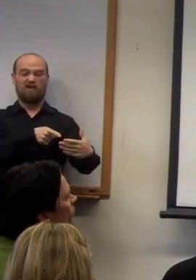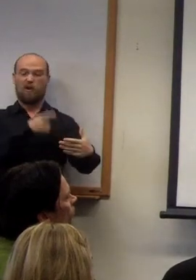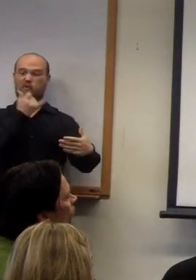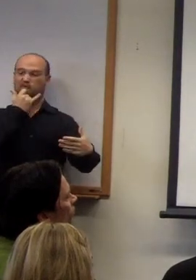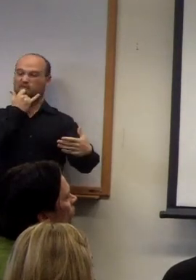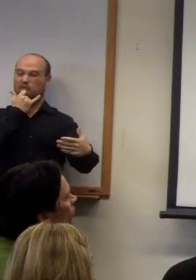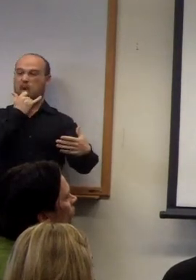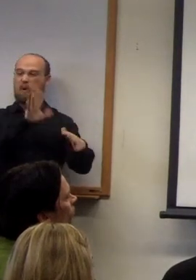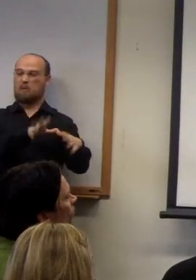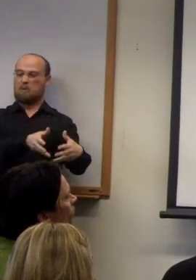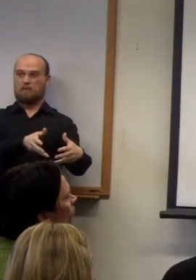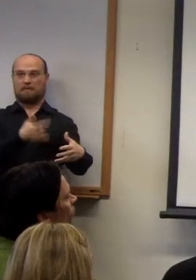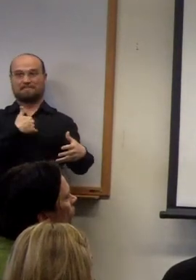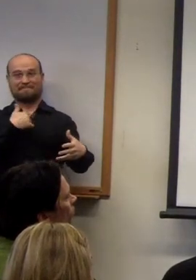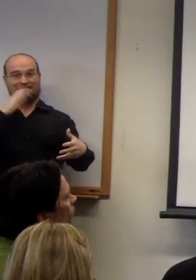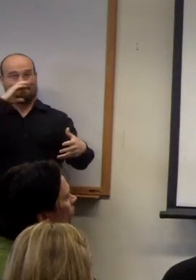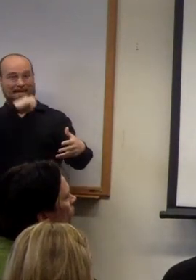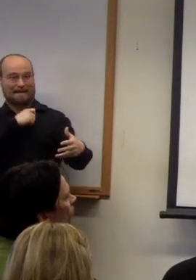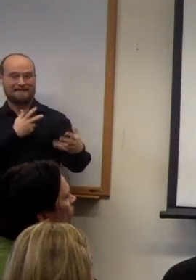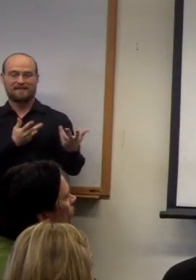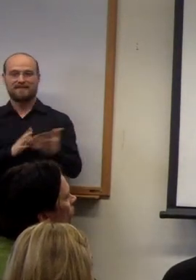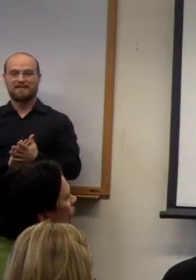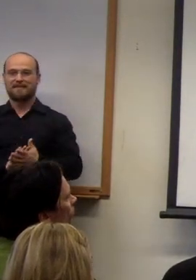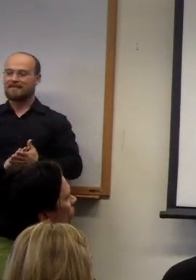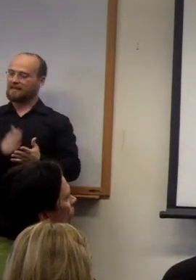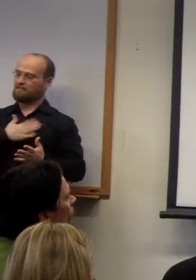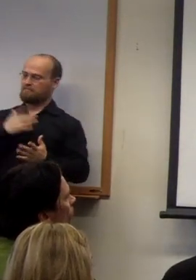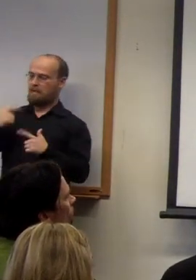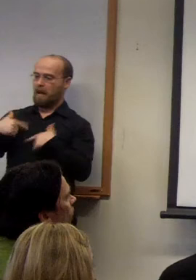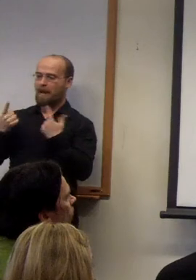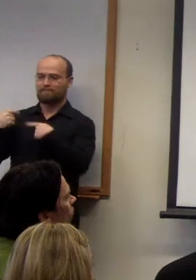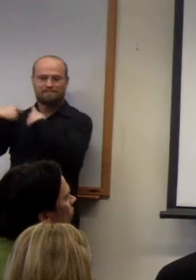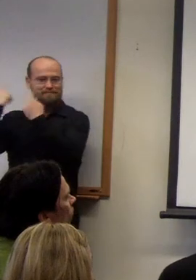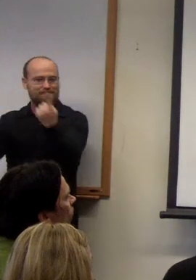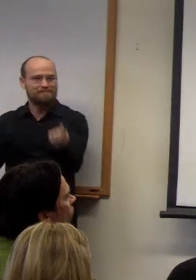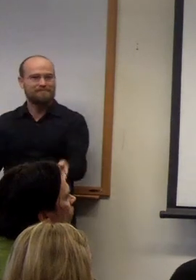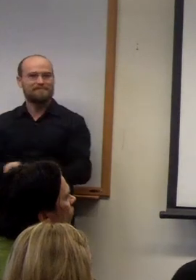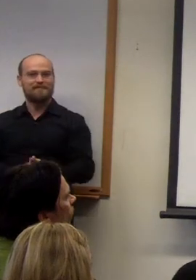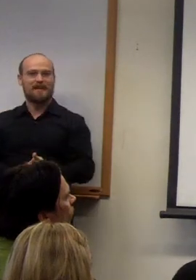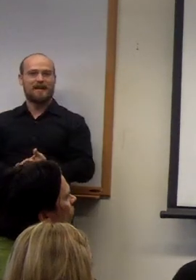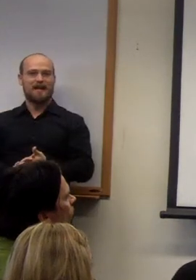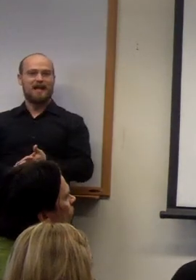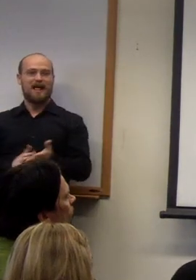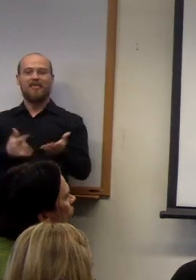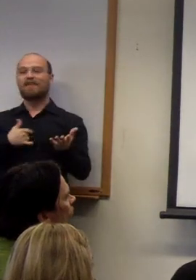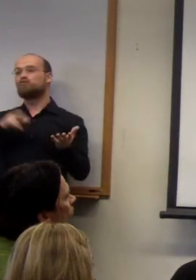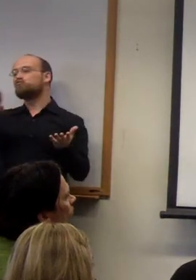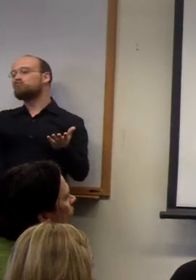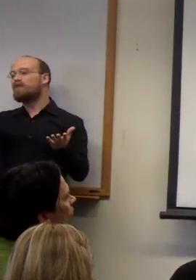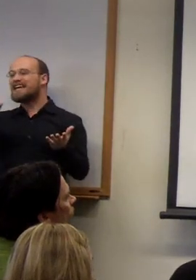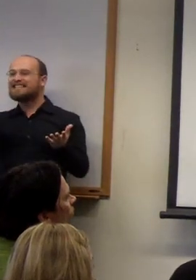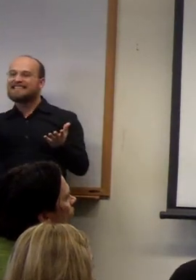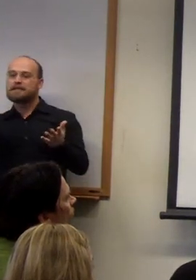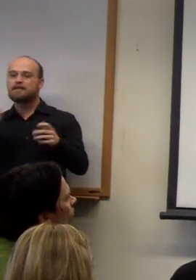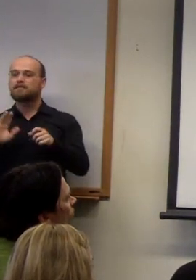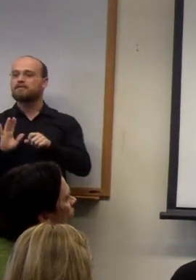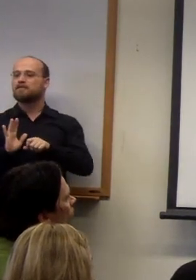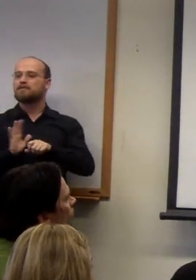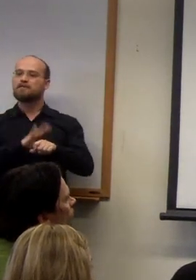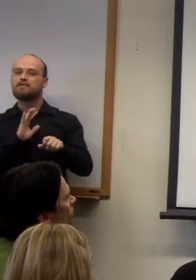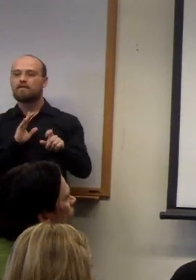people, I suppose, right? It was just that all my life it was just these kind of love taps, these kind of racist love taps, right? And all